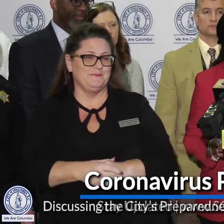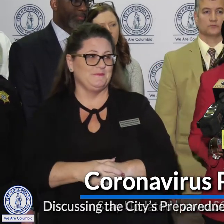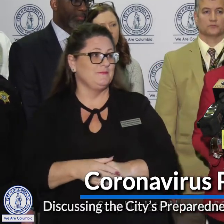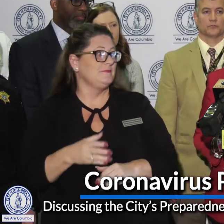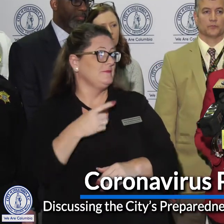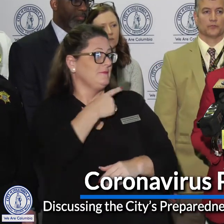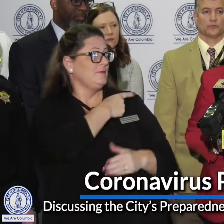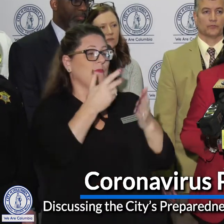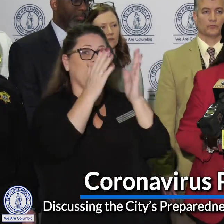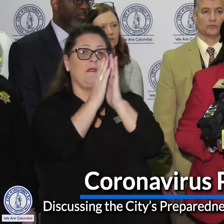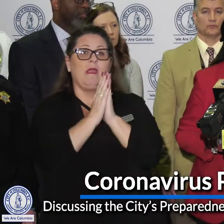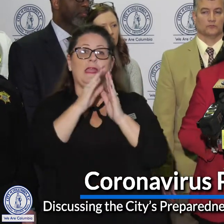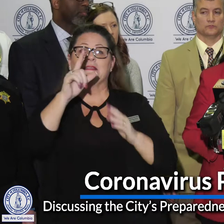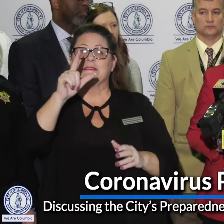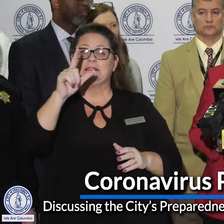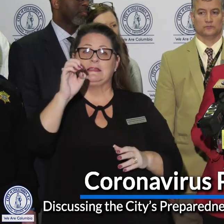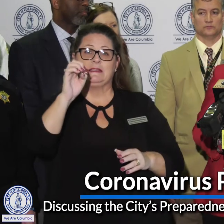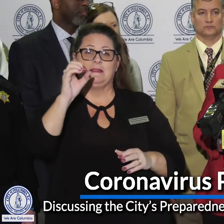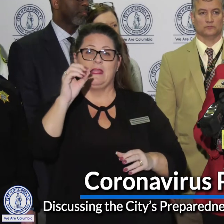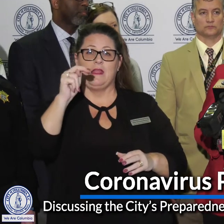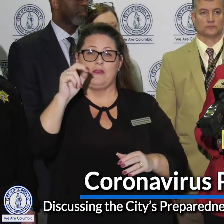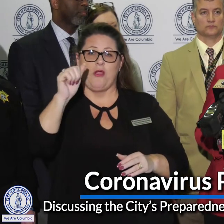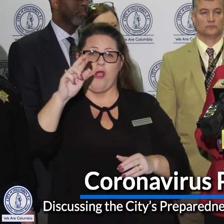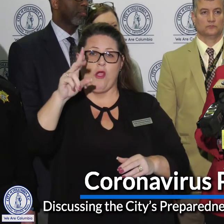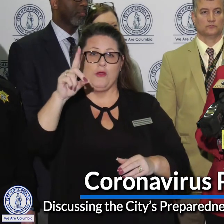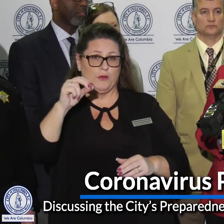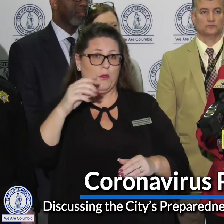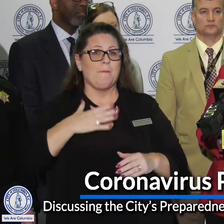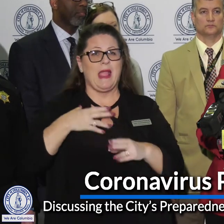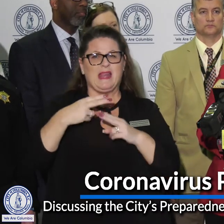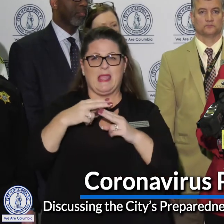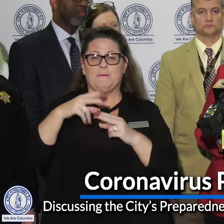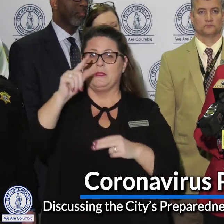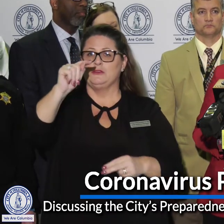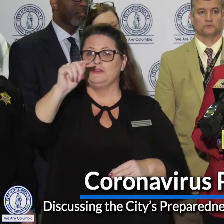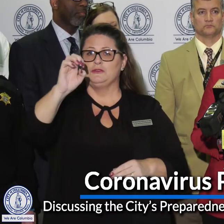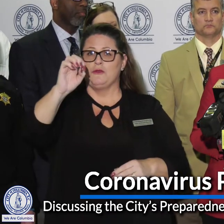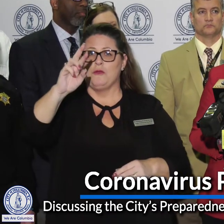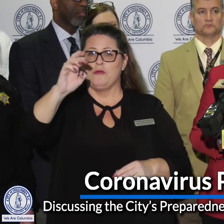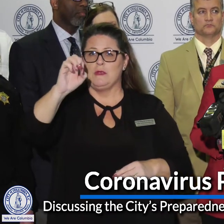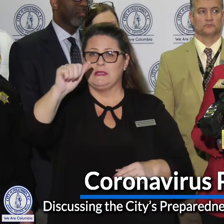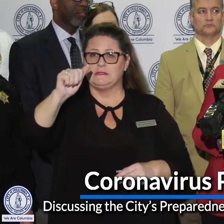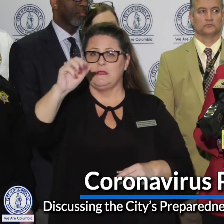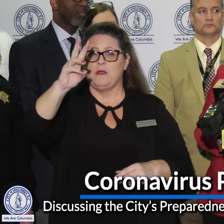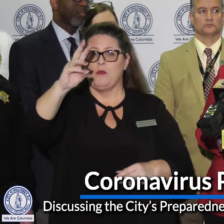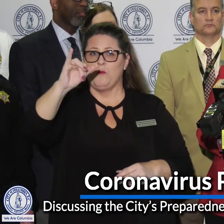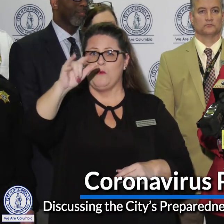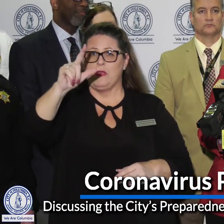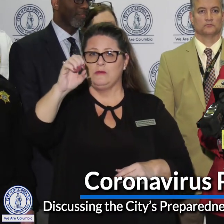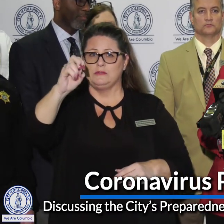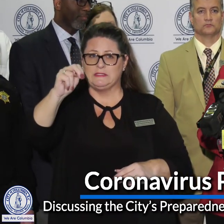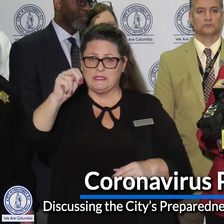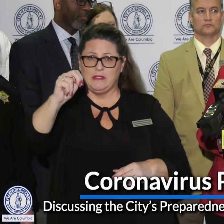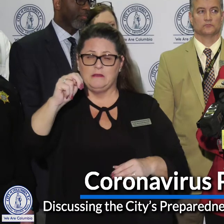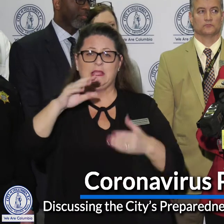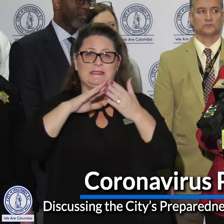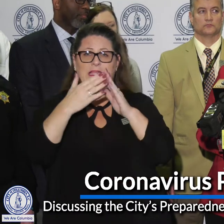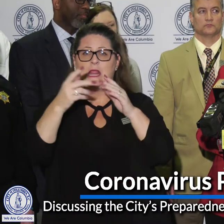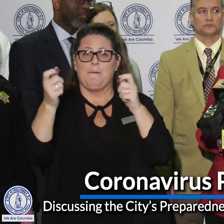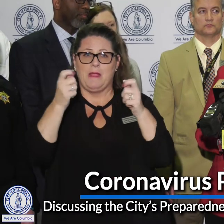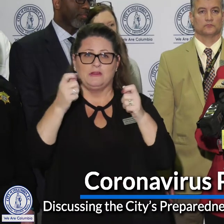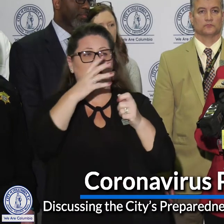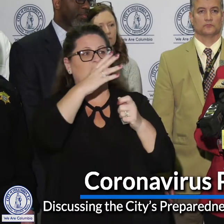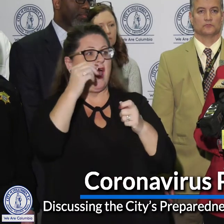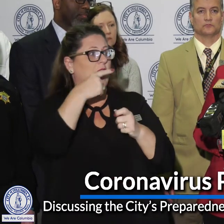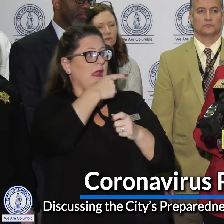I'd like to ask Leonardo to stand with me. I'm Teresa Wilson, city manager, and of course, this is Leonardo Brown, our county administrator. We were